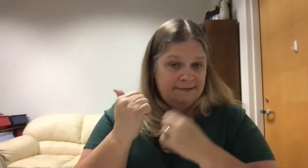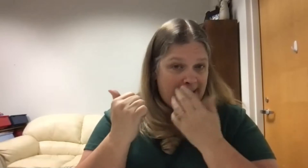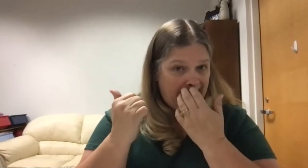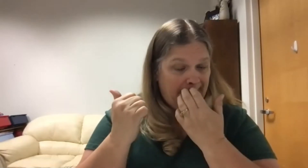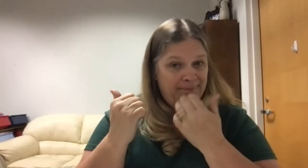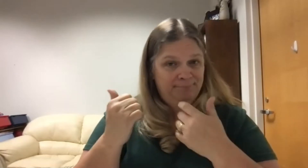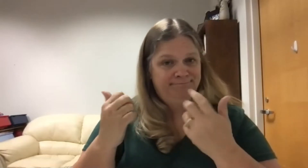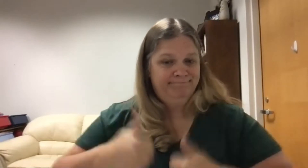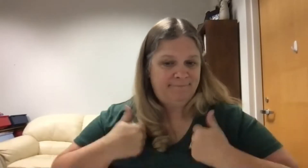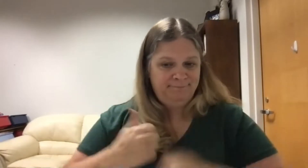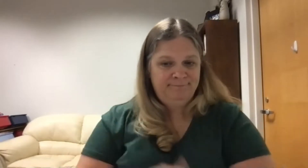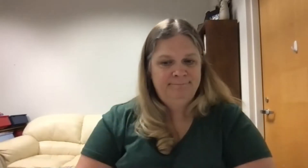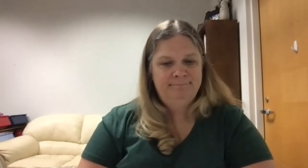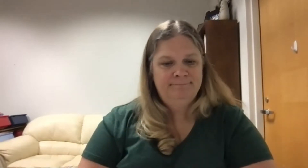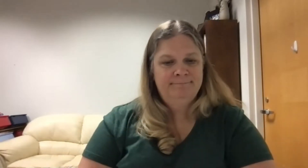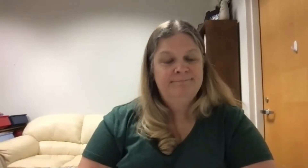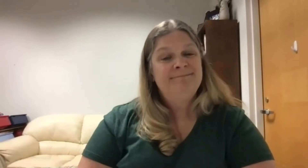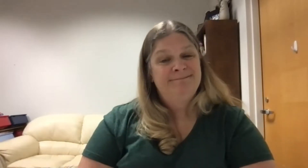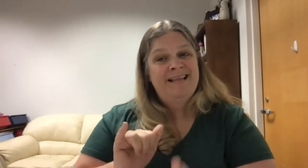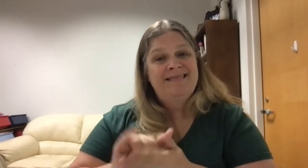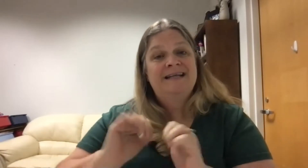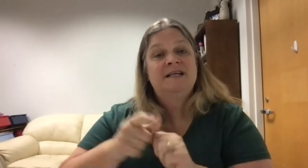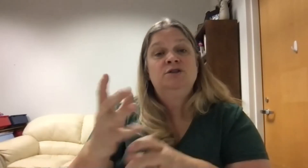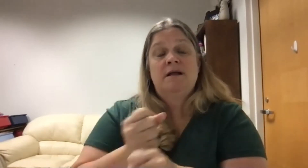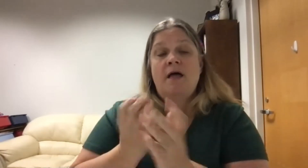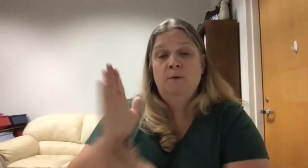get through her daily life.